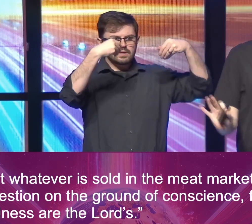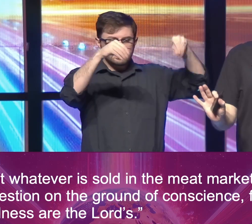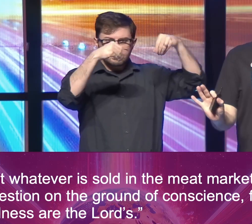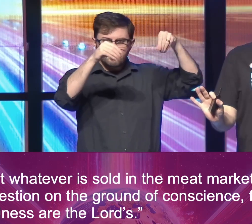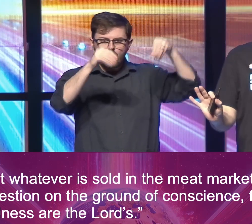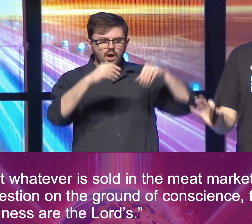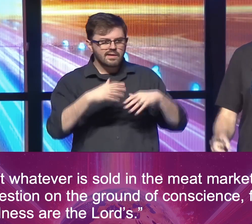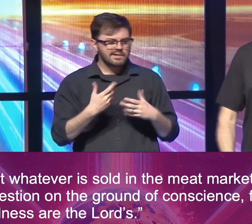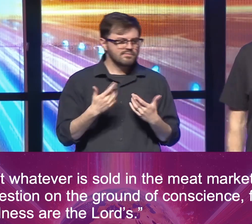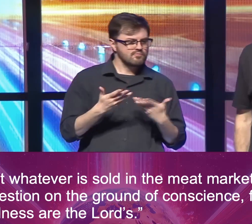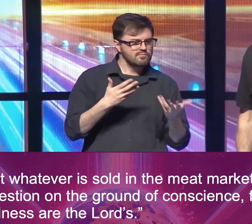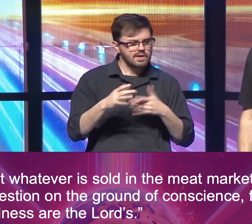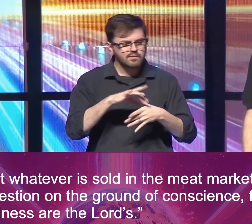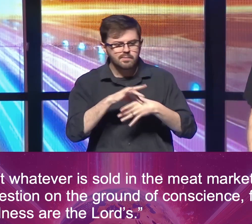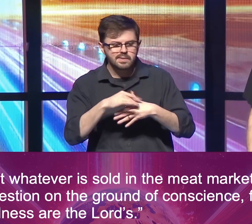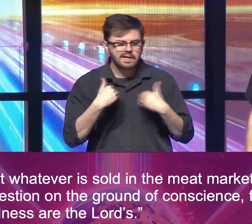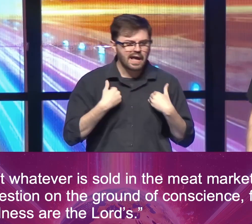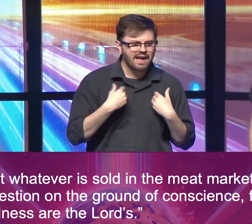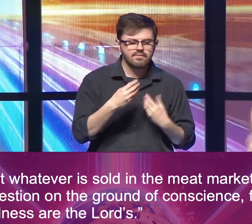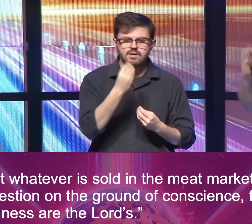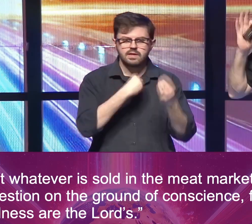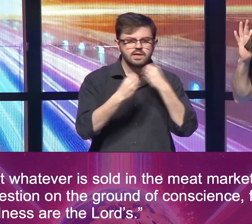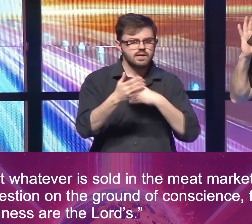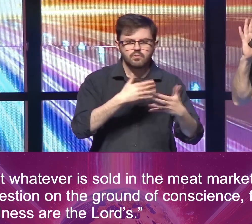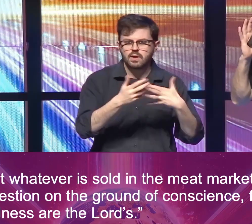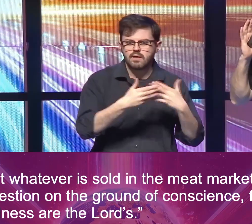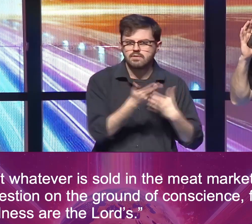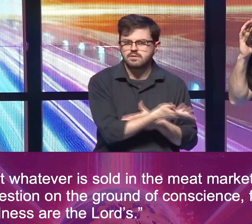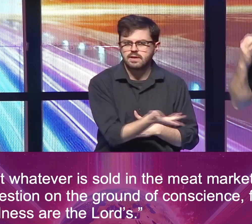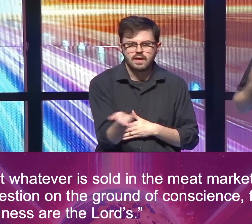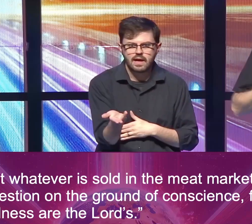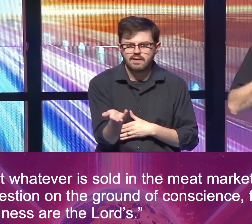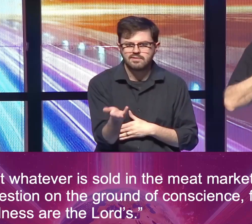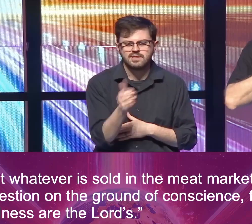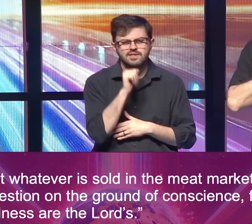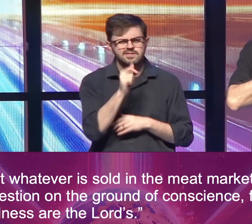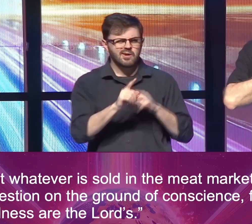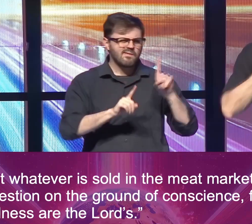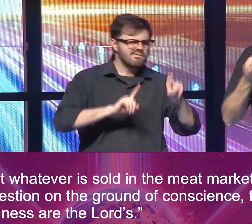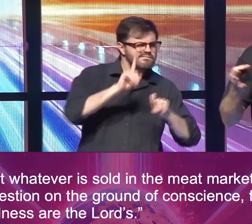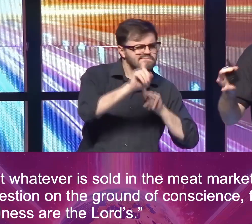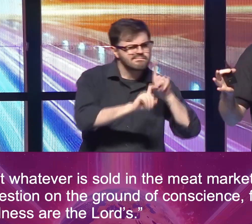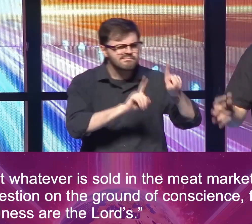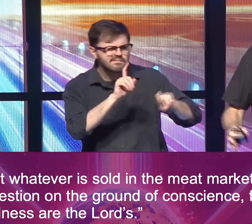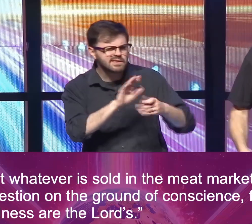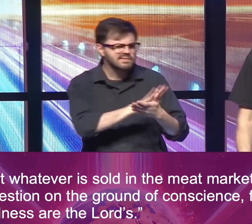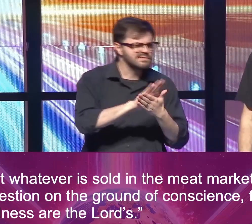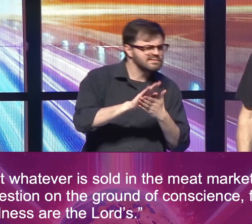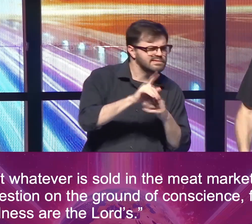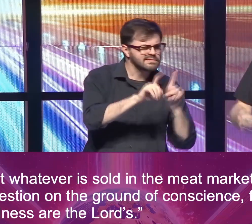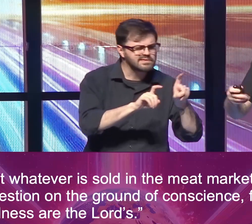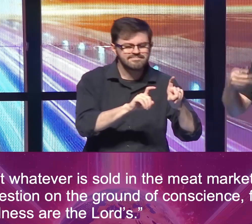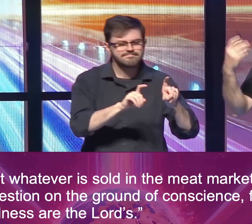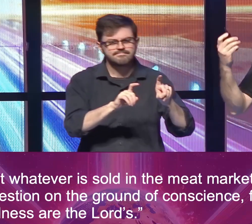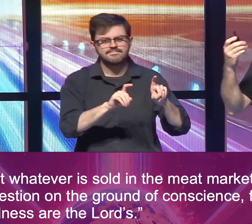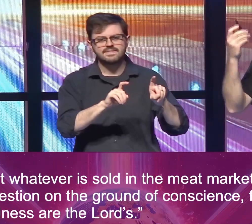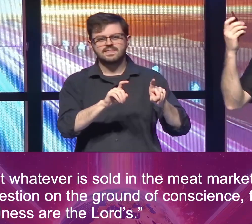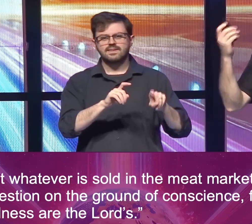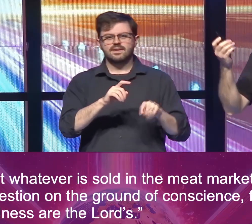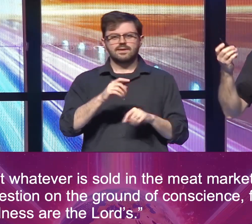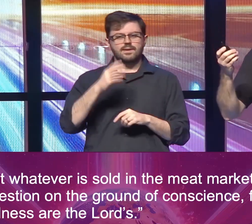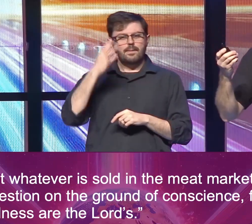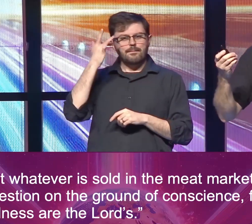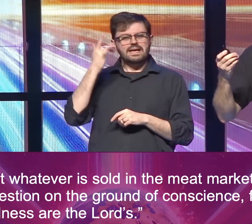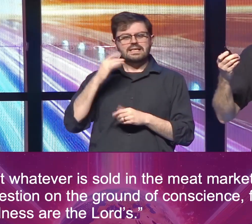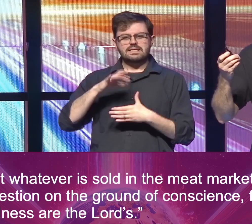Just don't ask. Just don't ask. Don't make it a matter of conscience, for the earth and its fullness